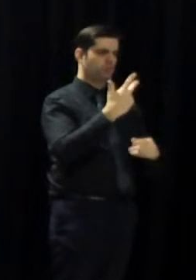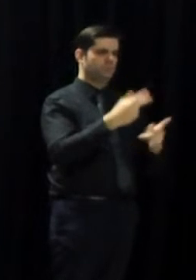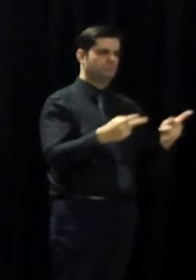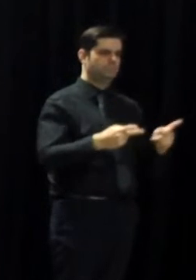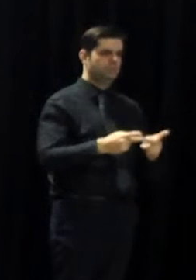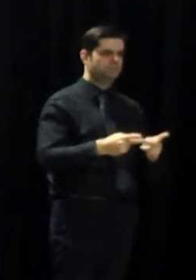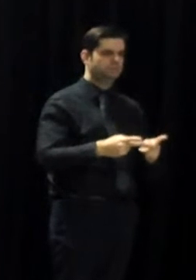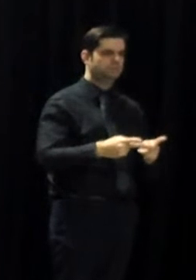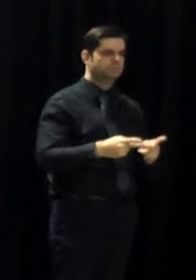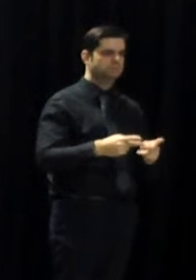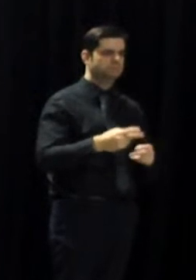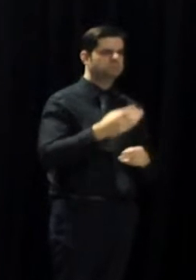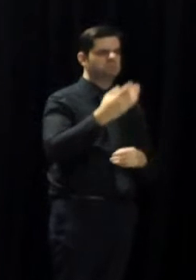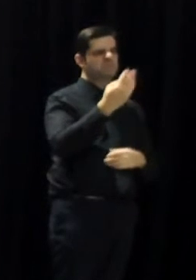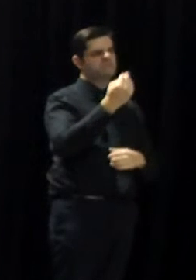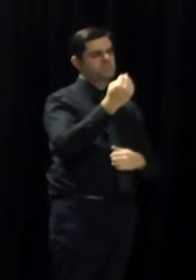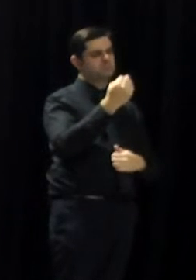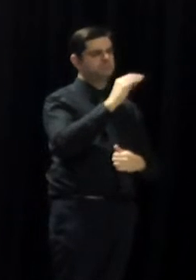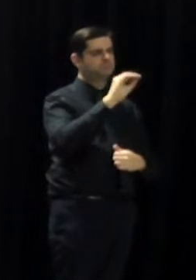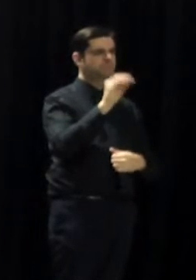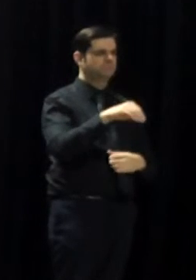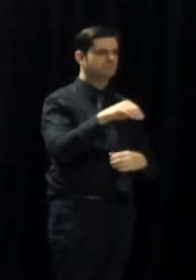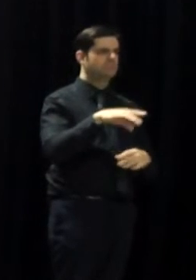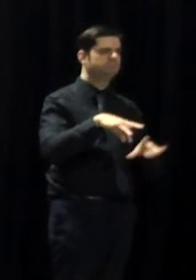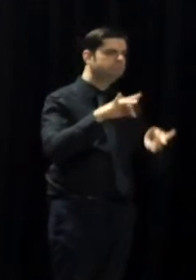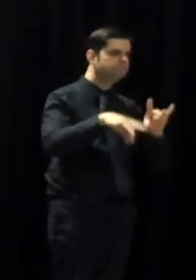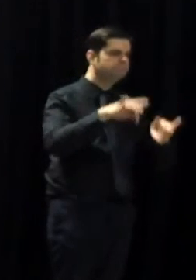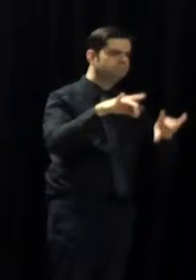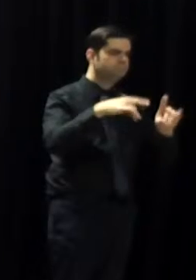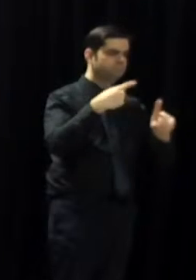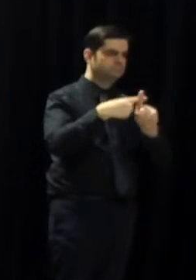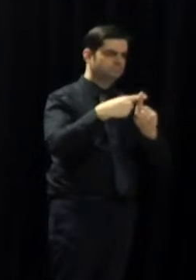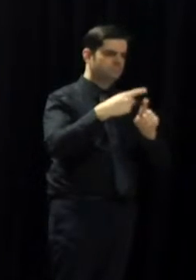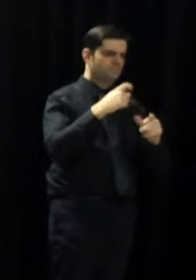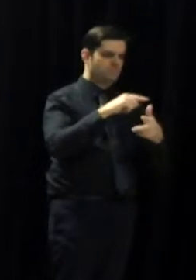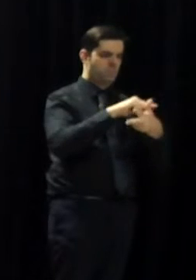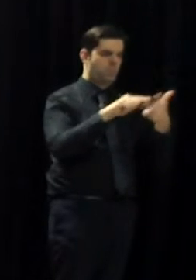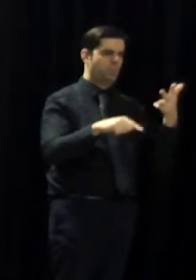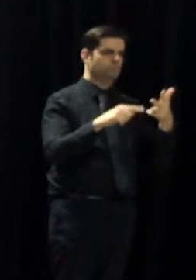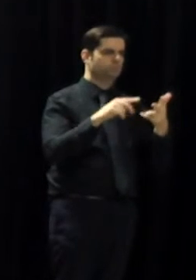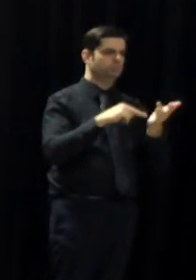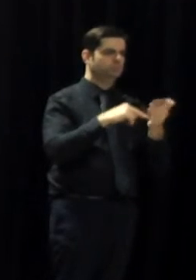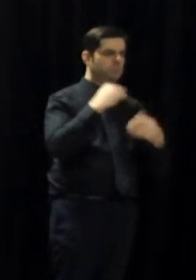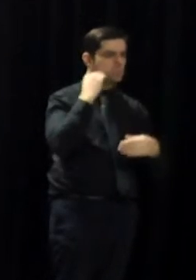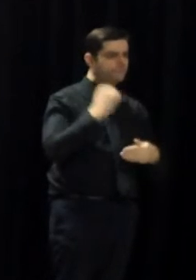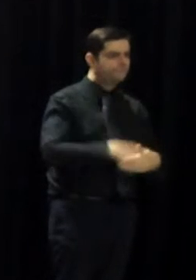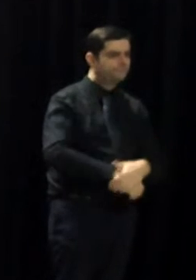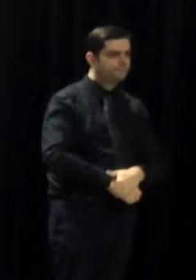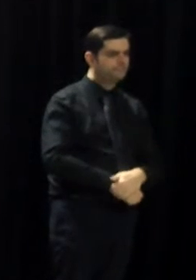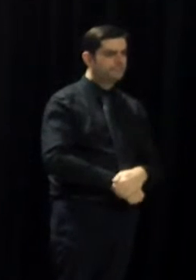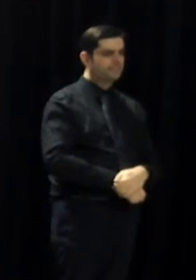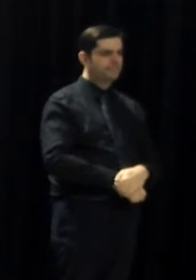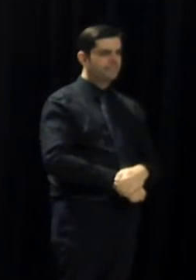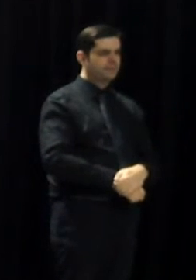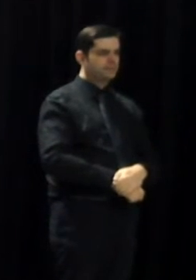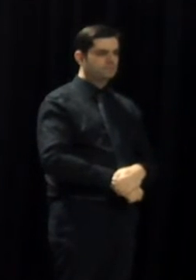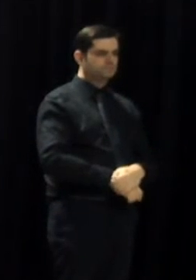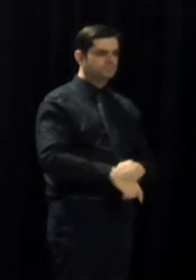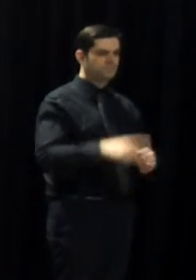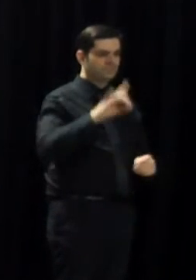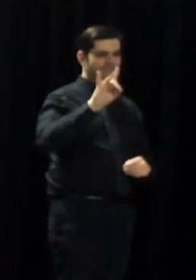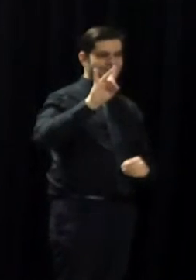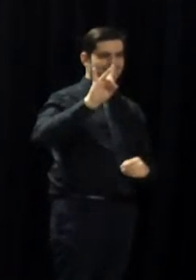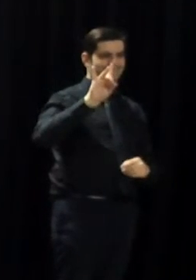This facility was 27 out of the 28 cases, and I think there were 80 tests. So again, it helps